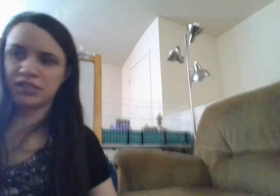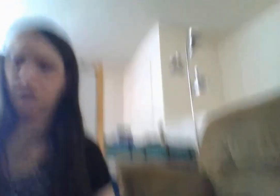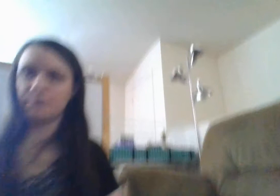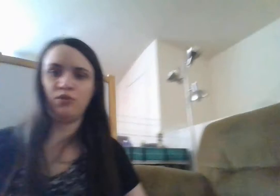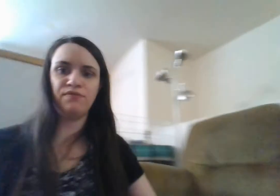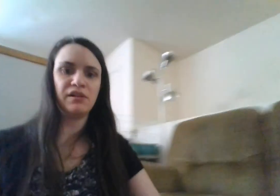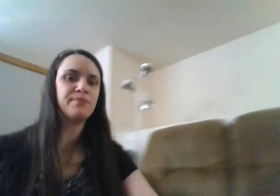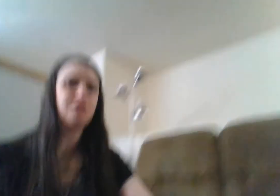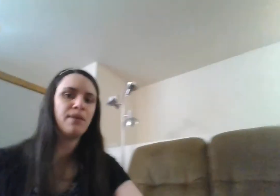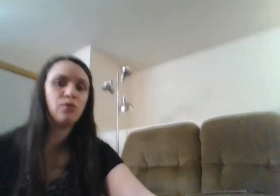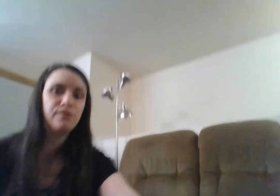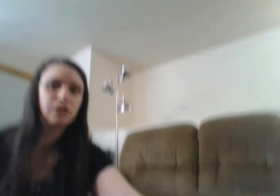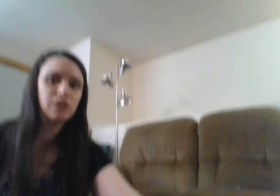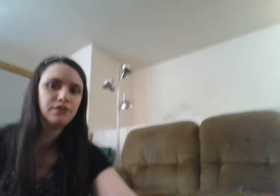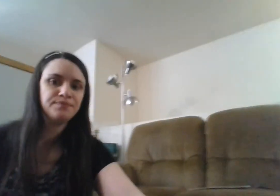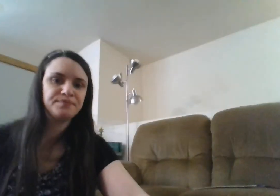just move the laptop over.